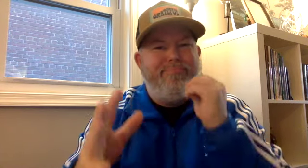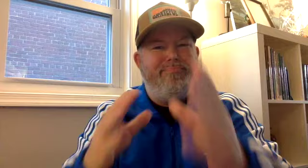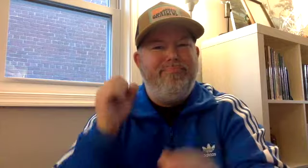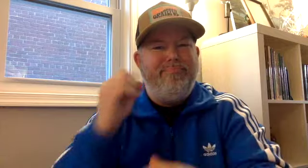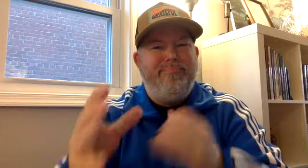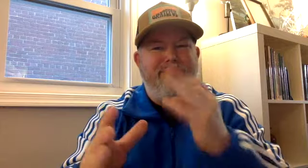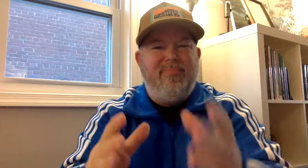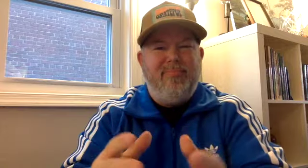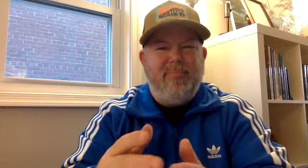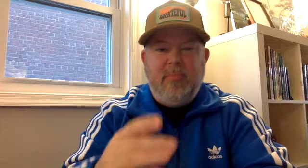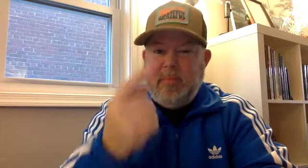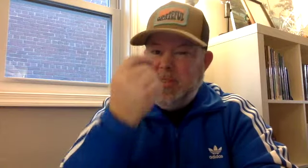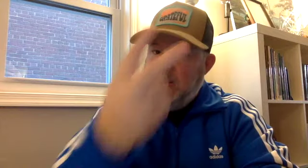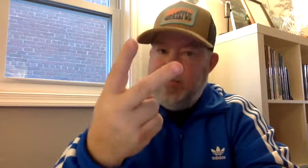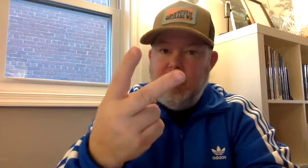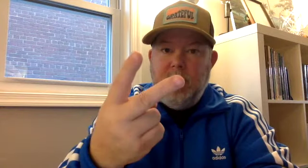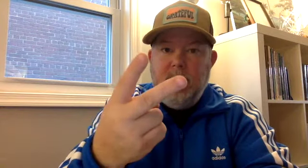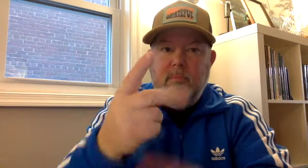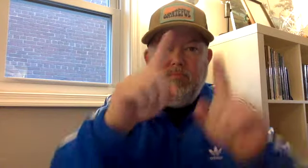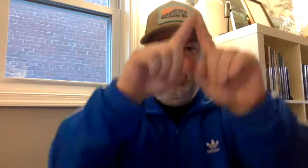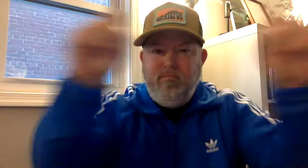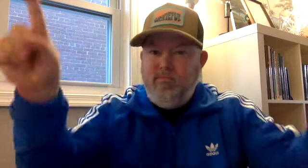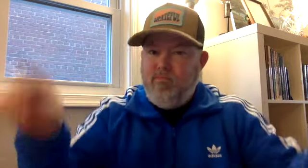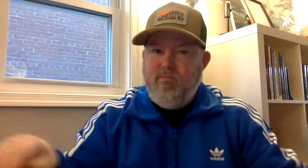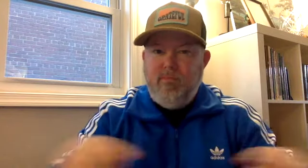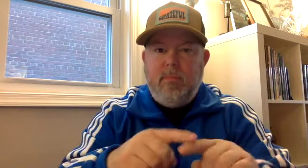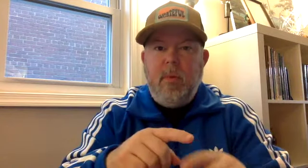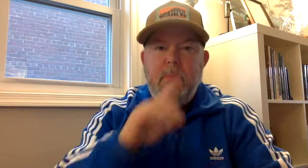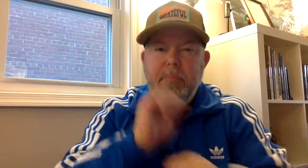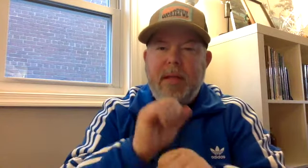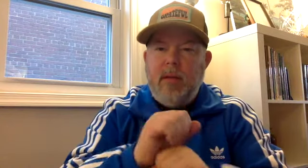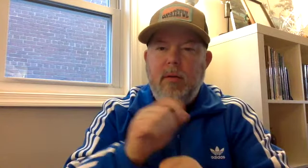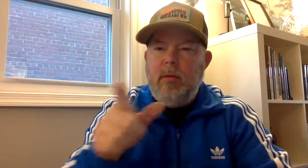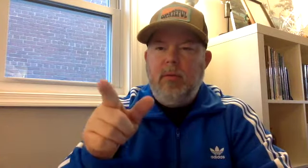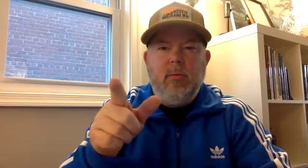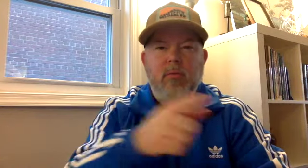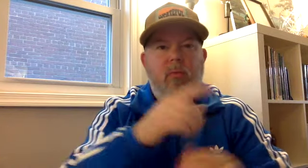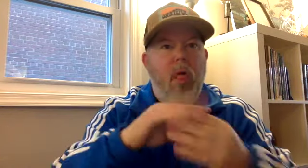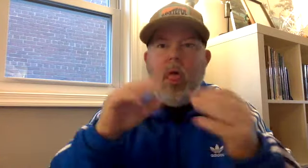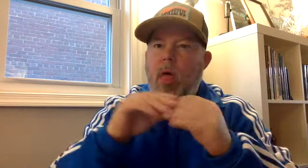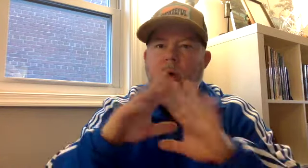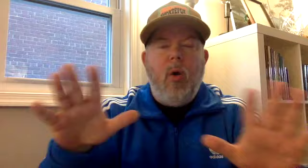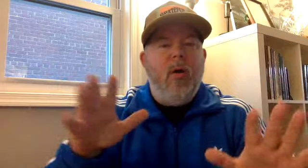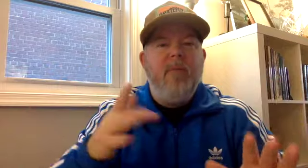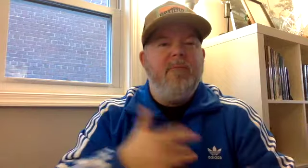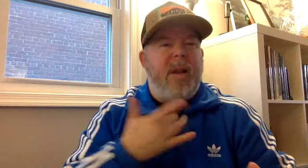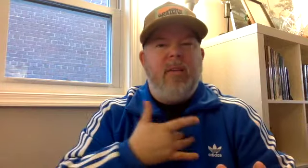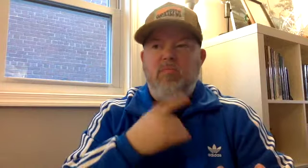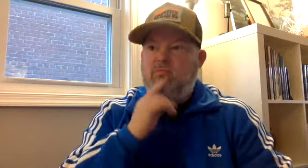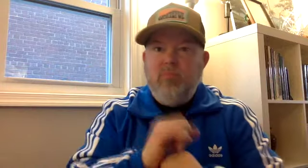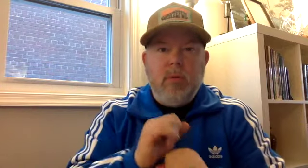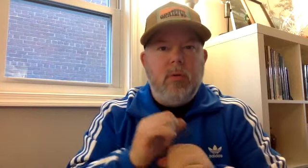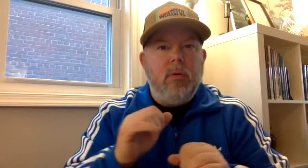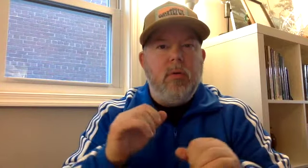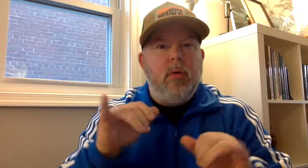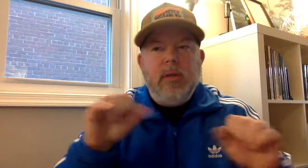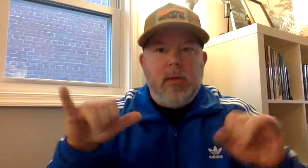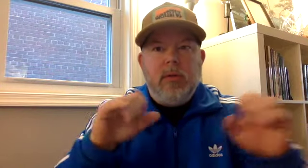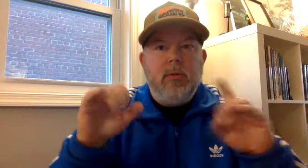further information and documentation, as put forward by our chairwoman, Carolyn Maloney, certainly underscores the gravity of